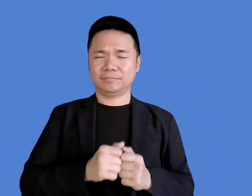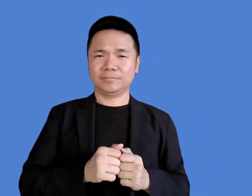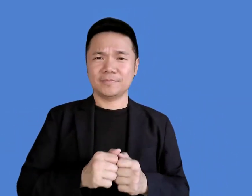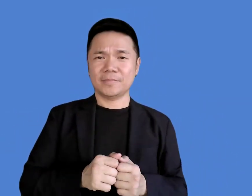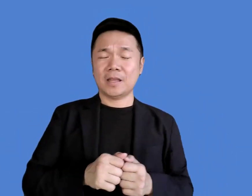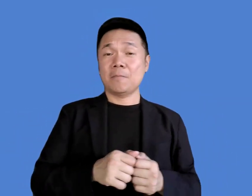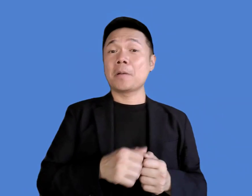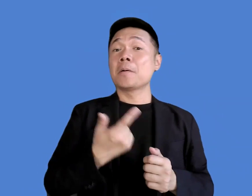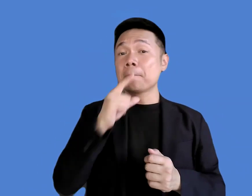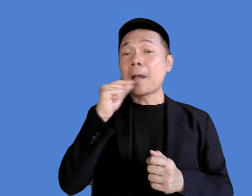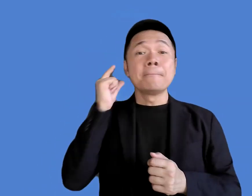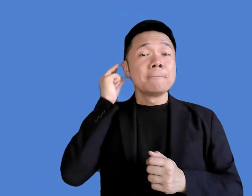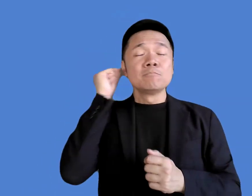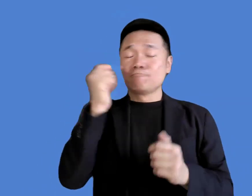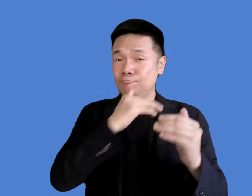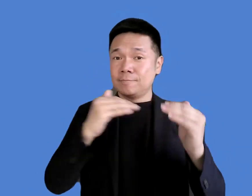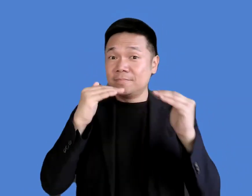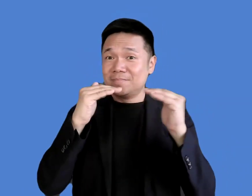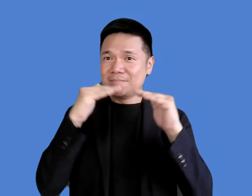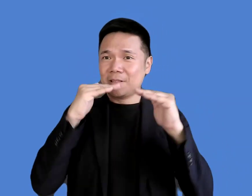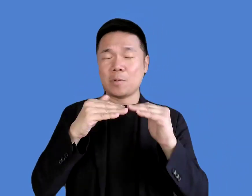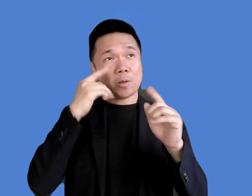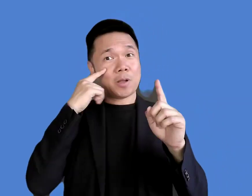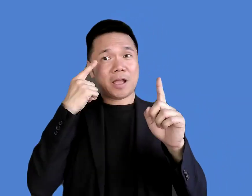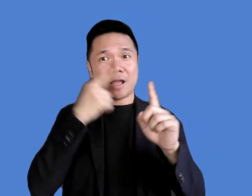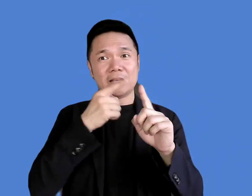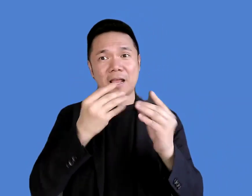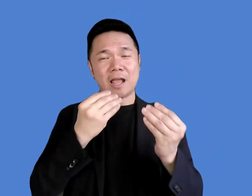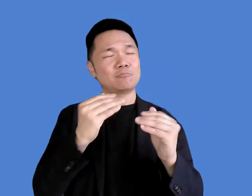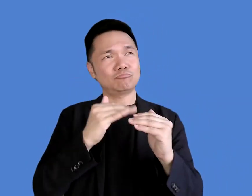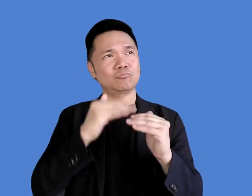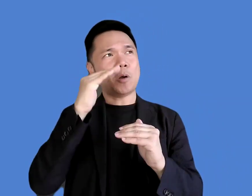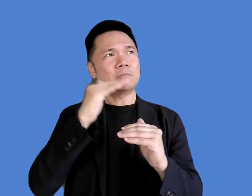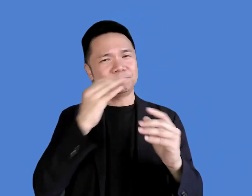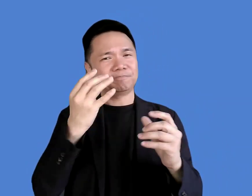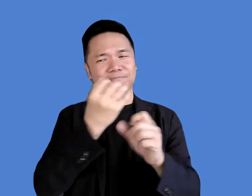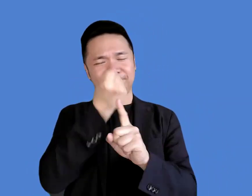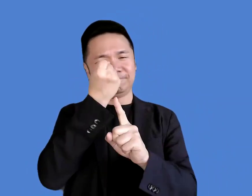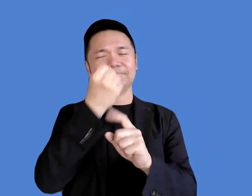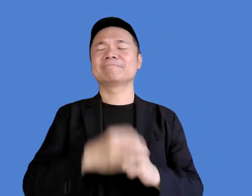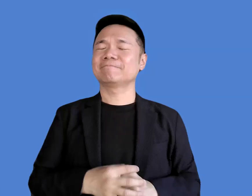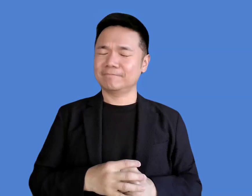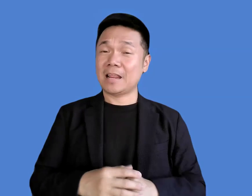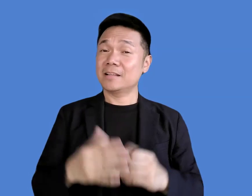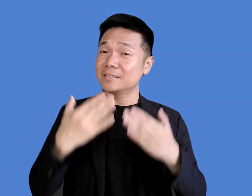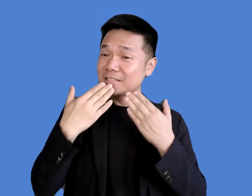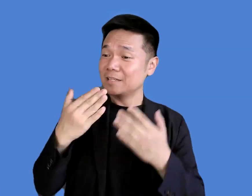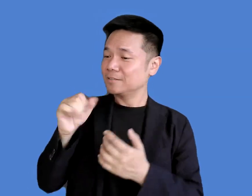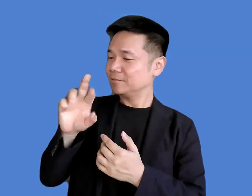are united in what we're all trying to achieve on gender equality. Thank you for being here, Sarah, and for